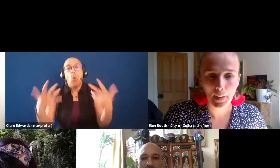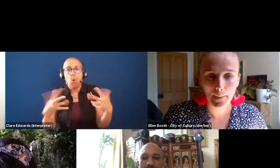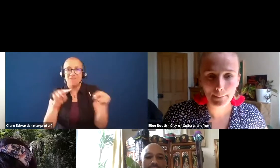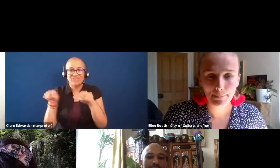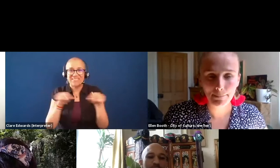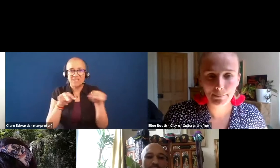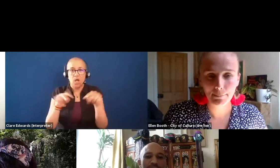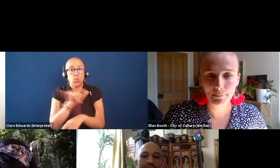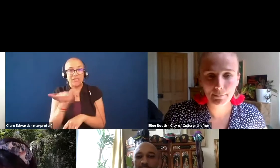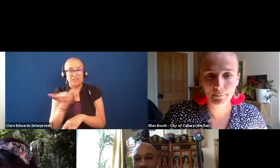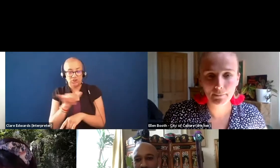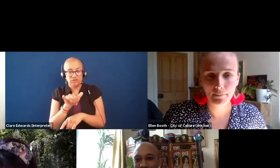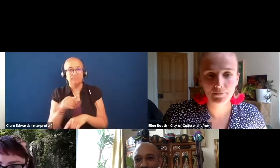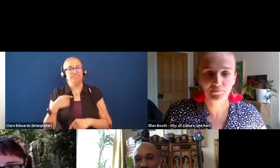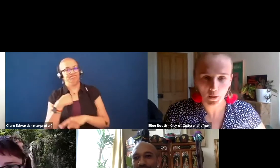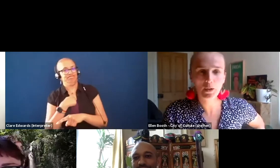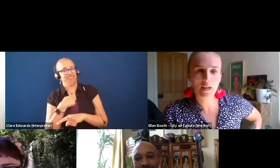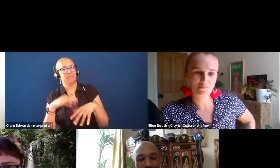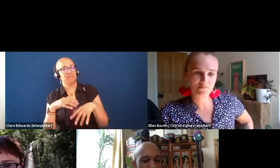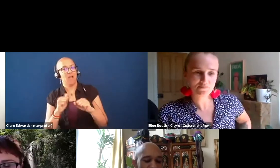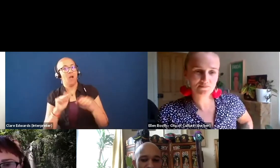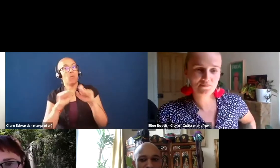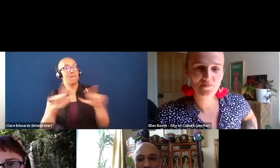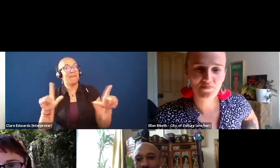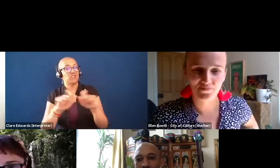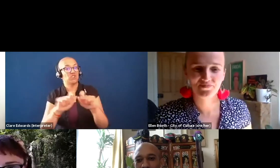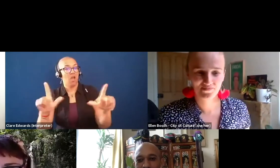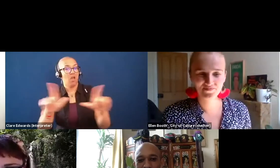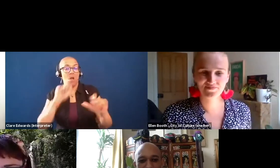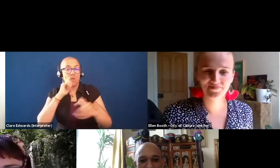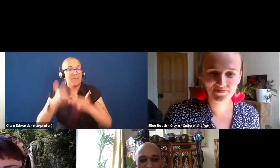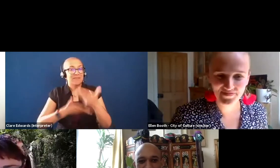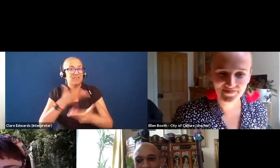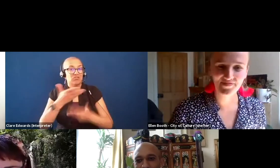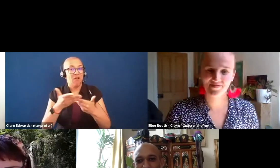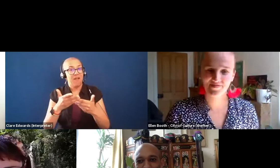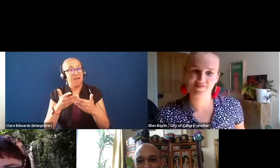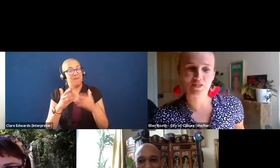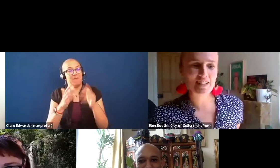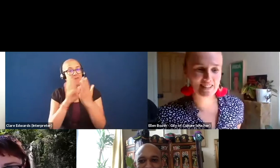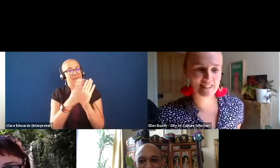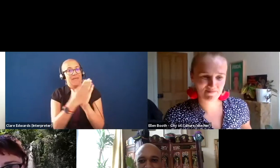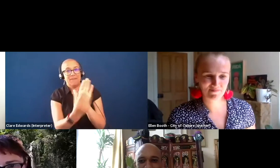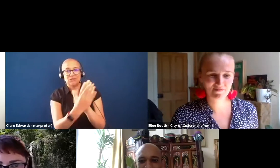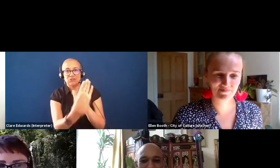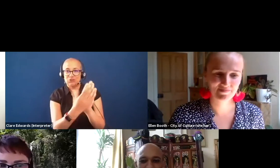going to start with the pictures. So I'm just going to just give a little description of the images that I have first,